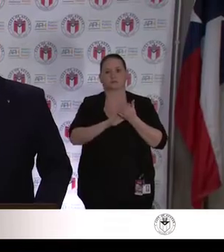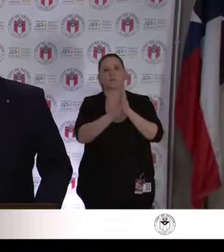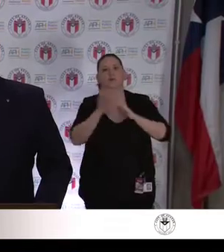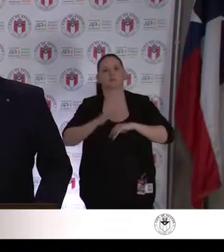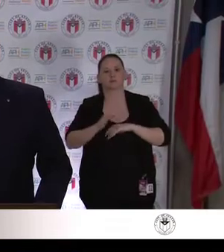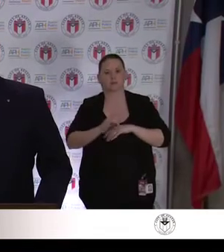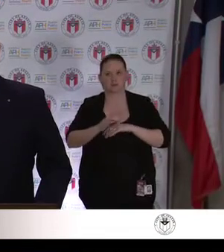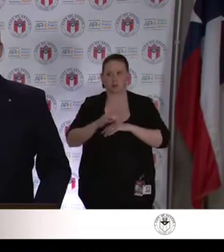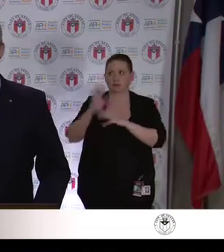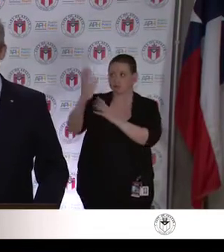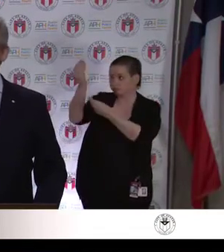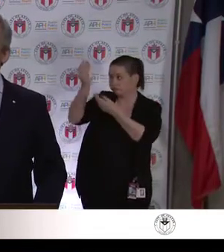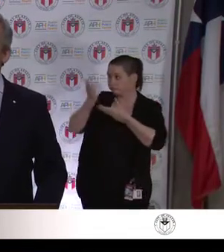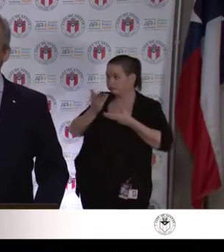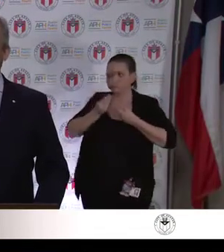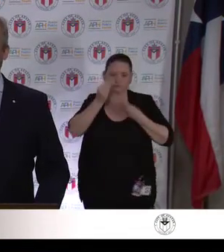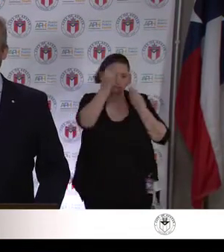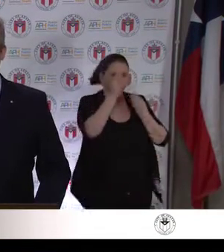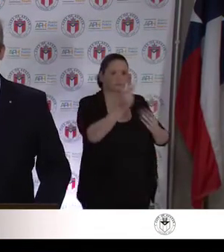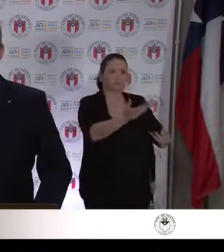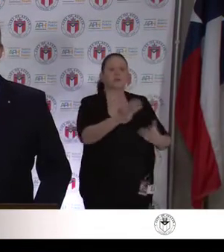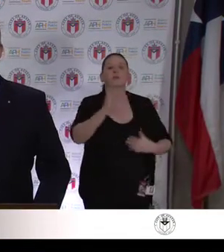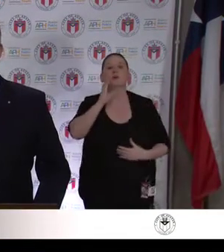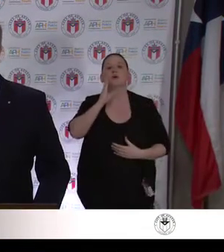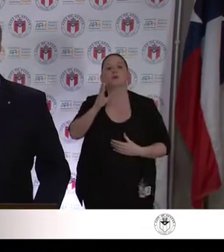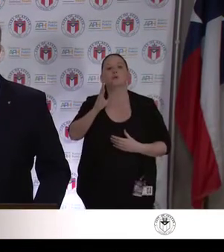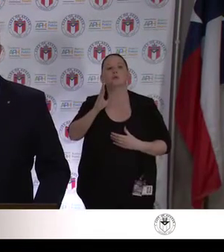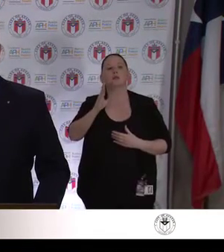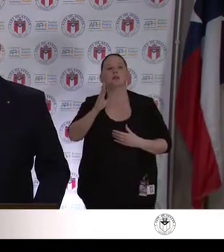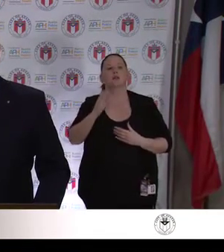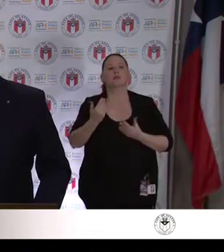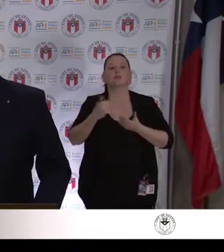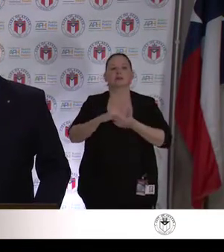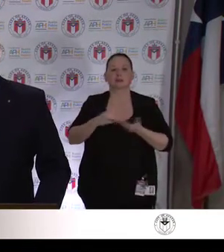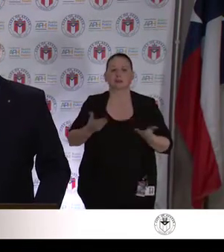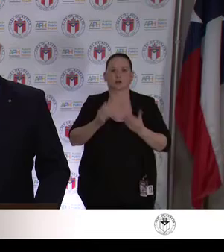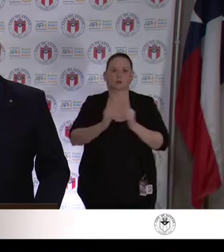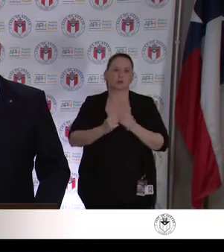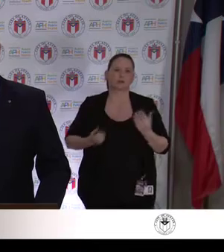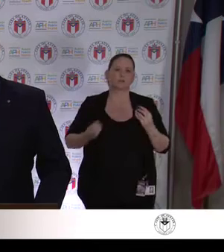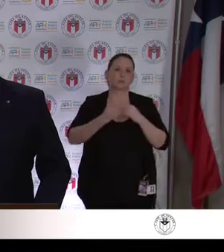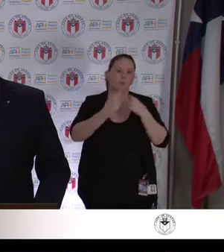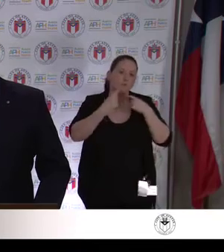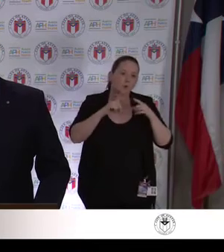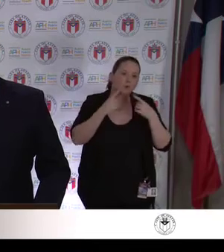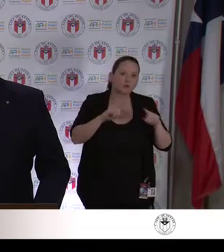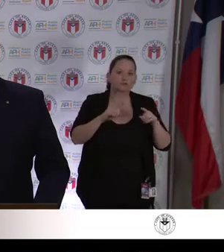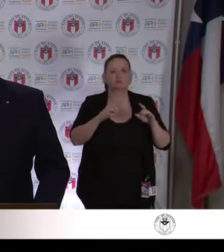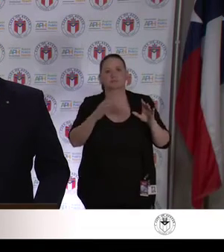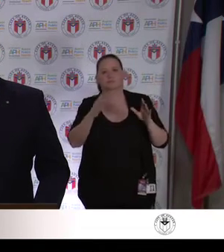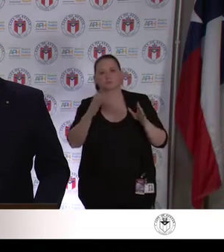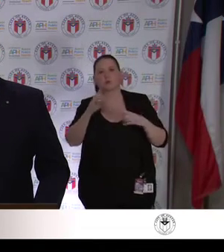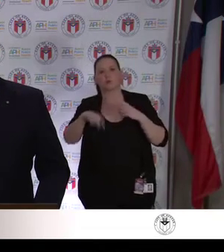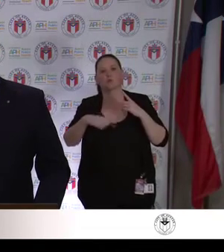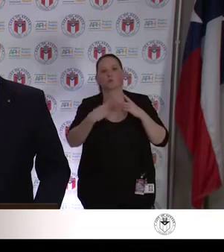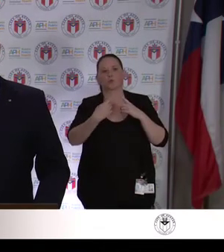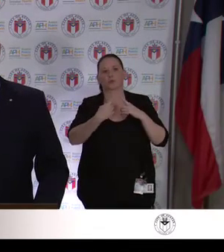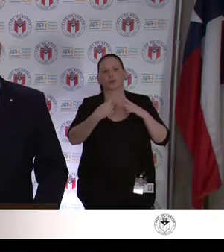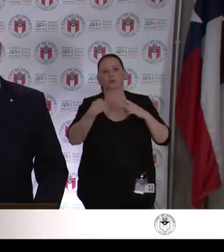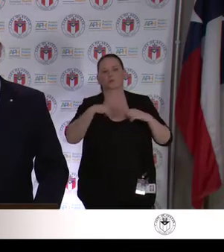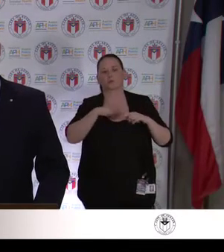get it, and we will be back with additional orders or announcements as the change conditions indicate we need to